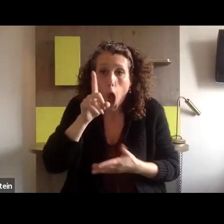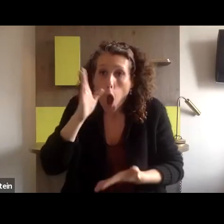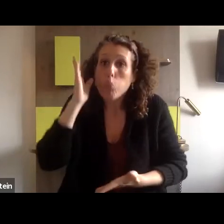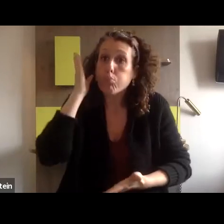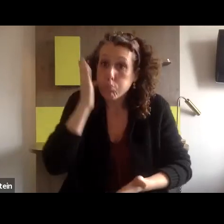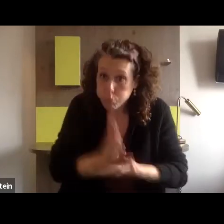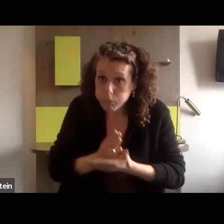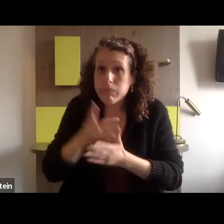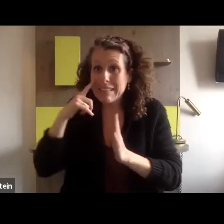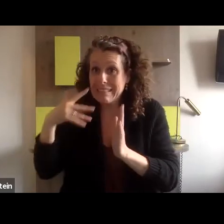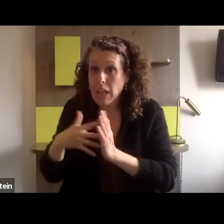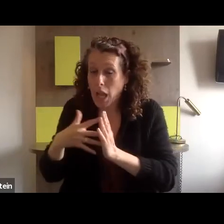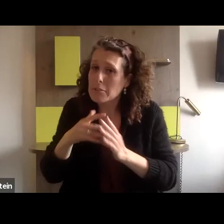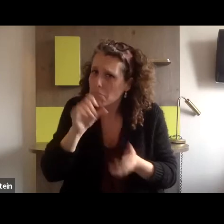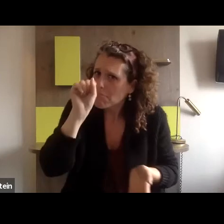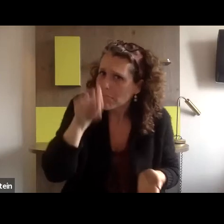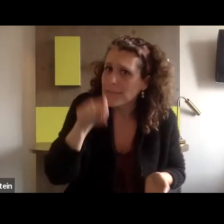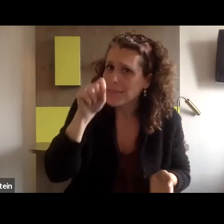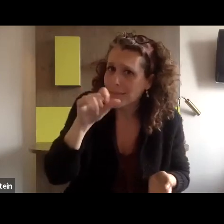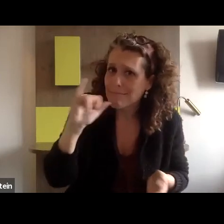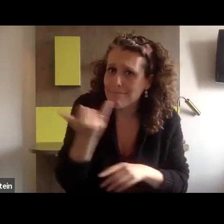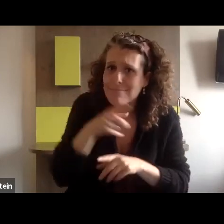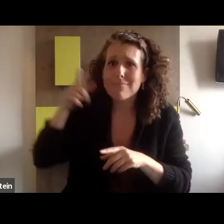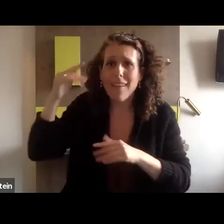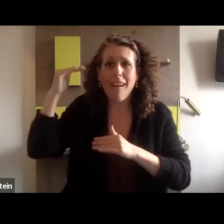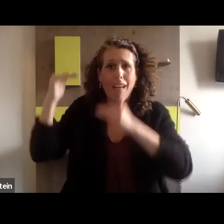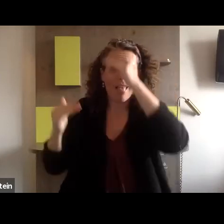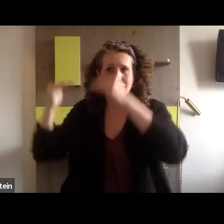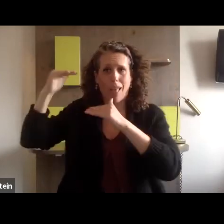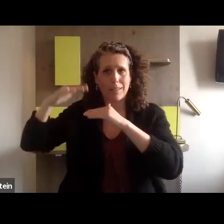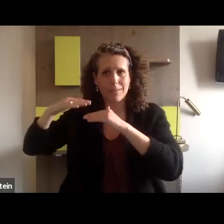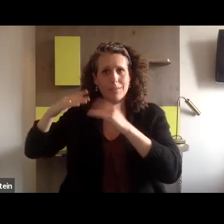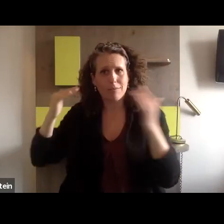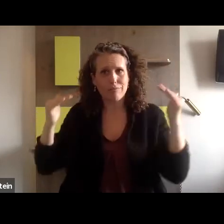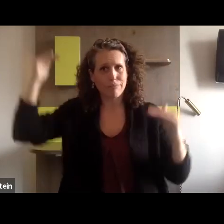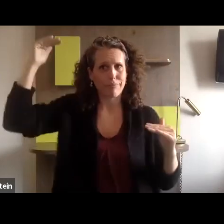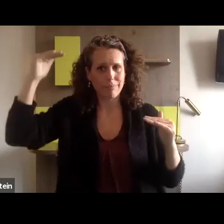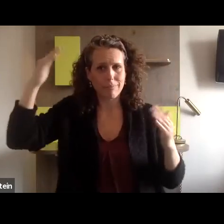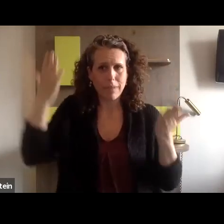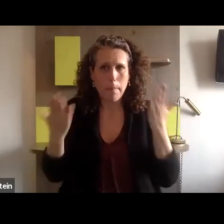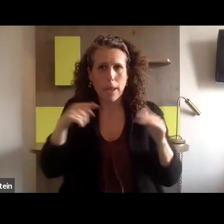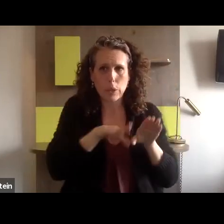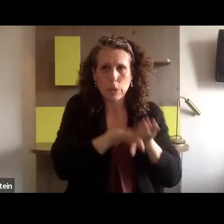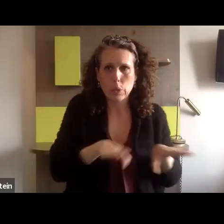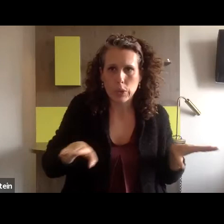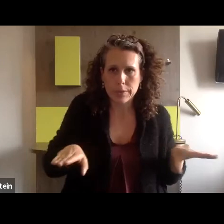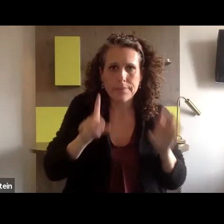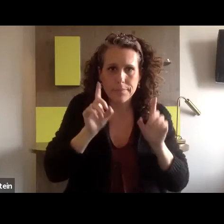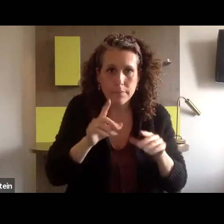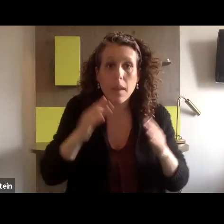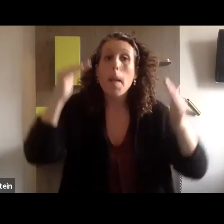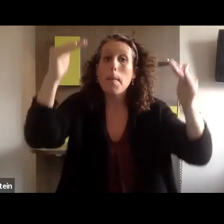on every item. And then we were also lucky that we had a narrative comprehension